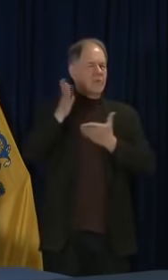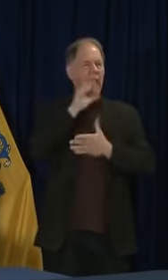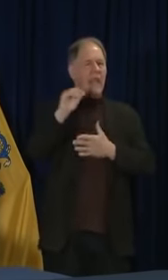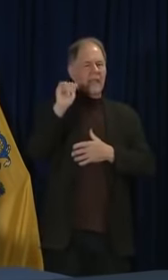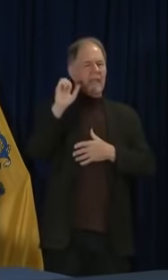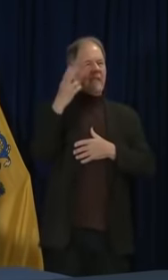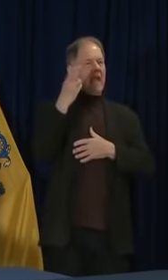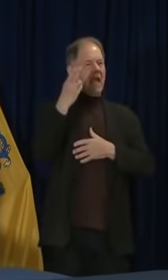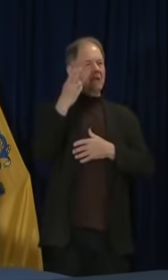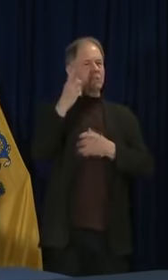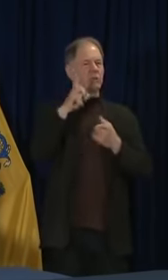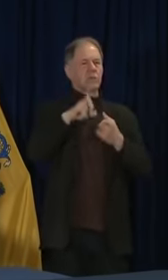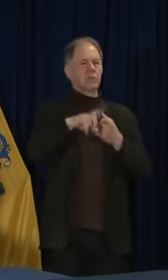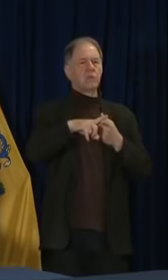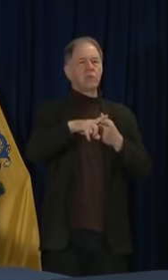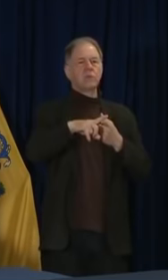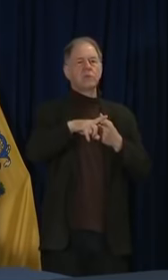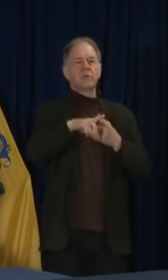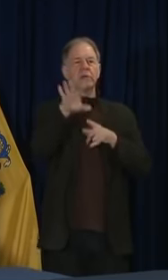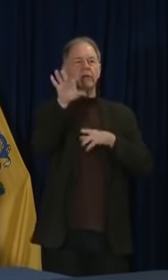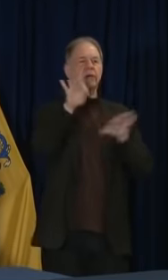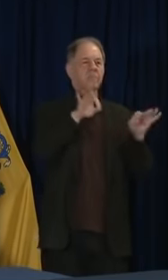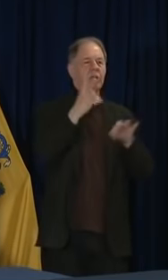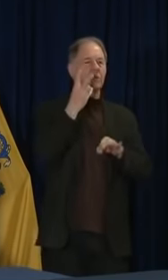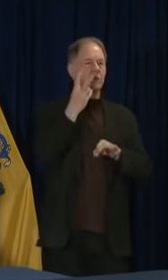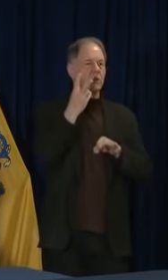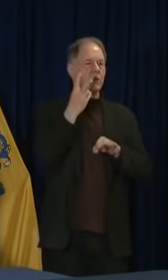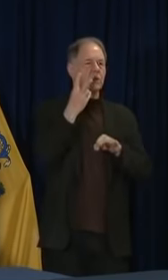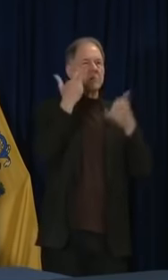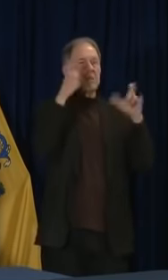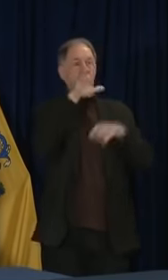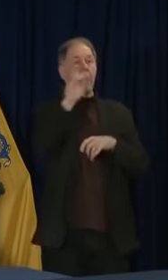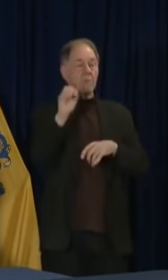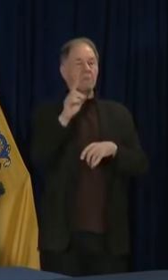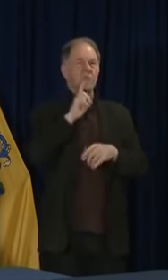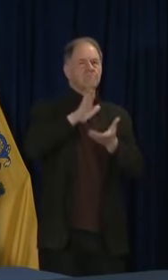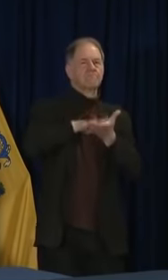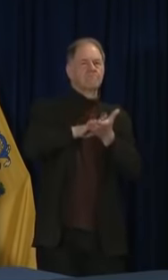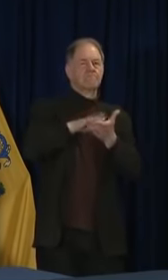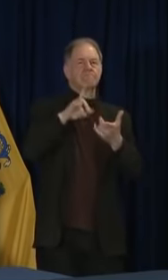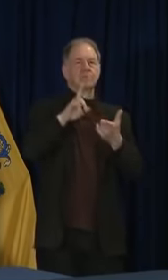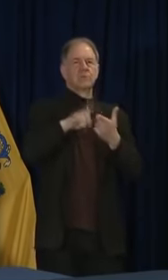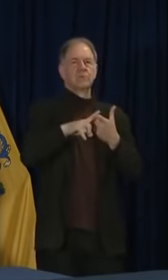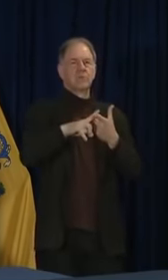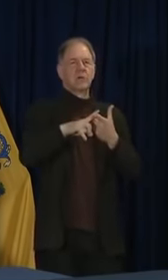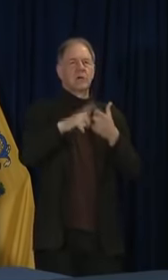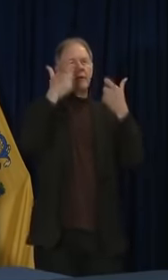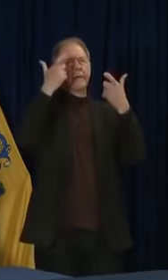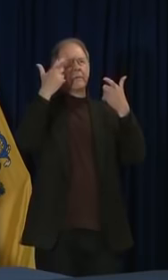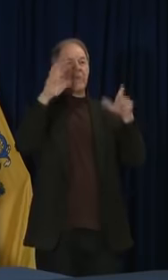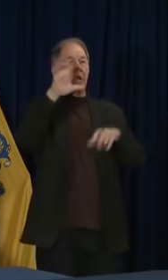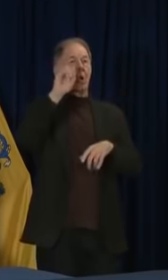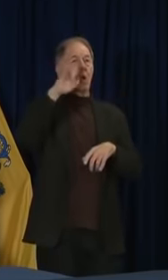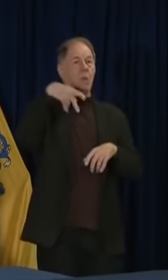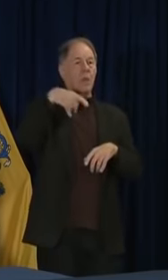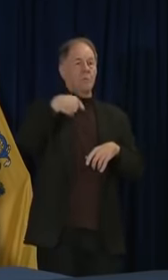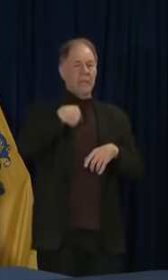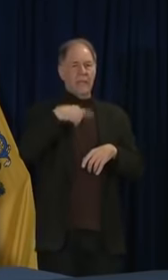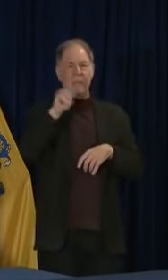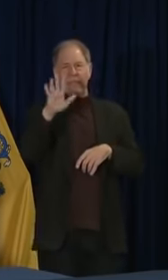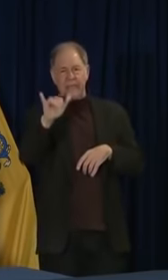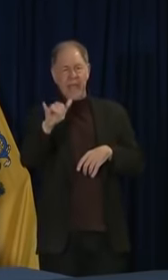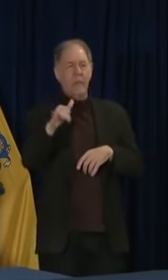on the barrel to pick two corporate players. Big shout out to the corporate sector. Tammy and I and the team have been